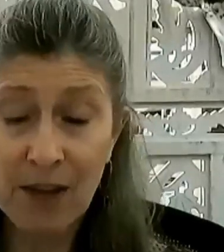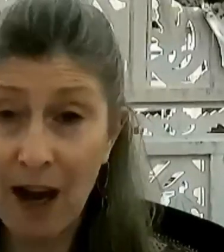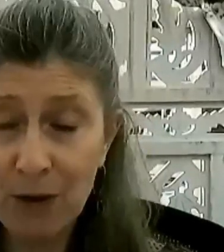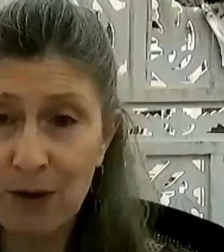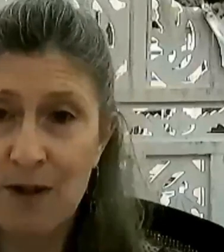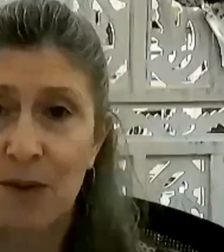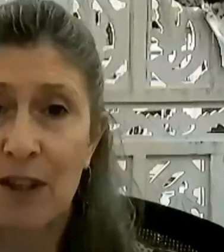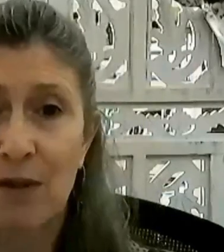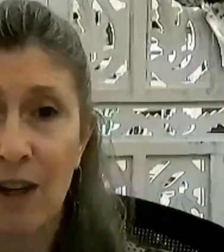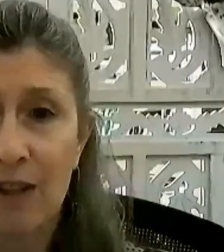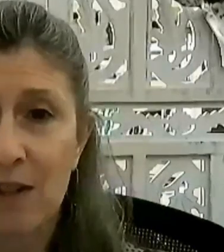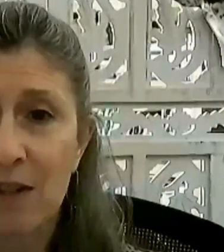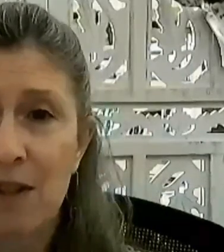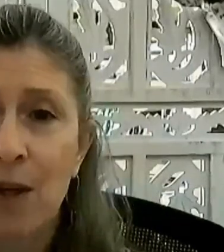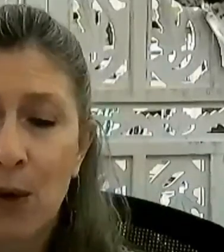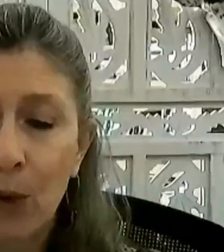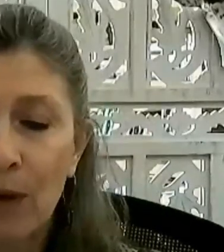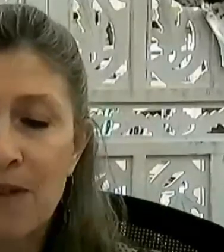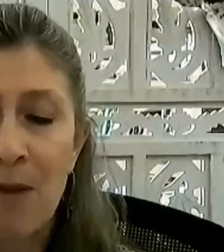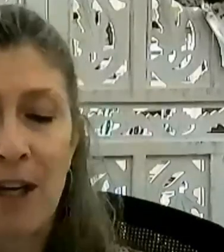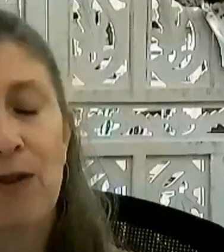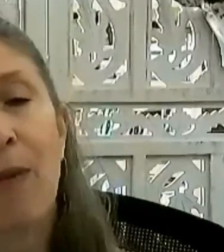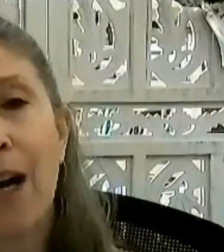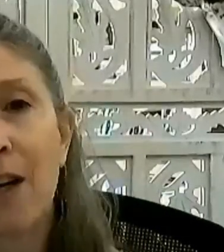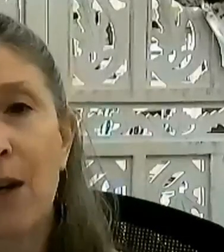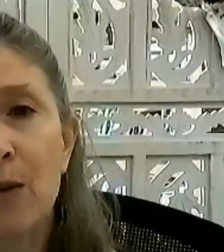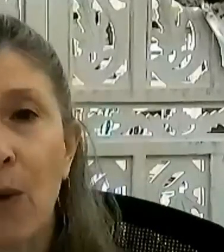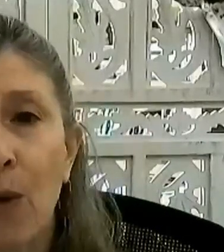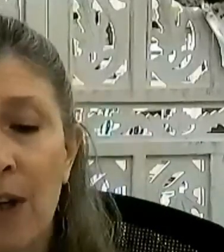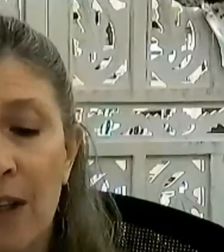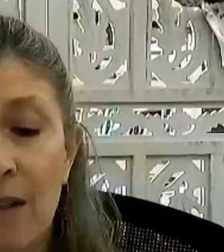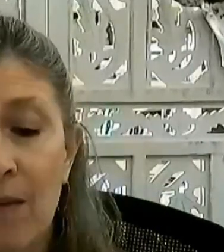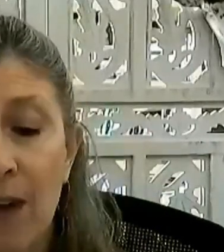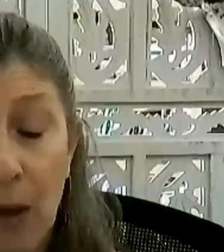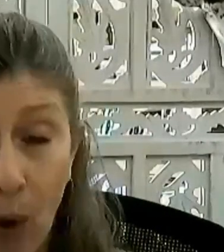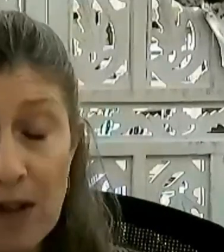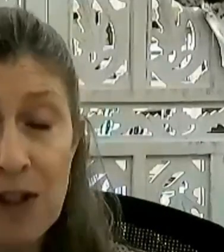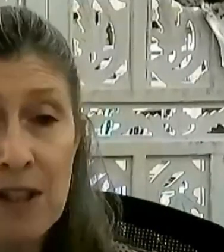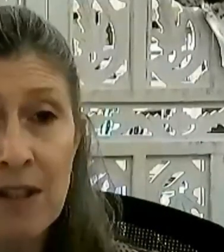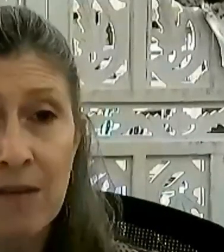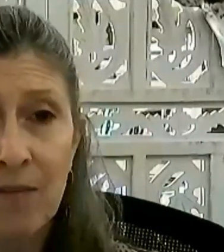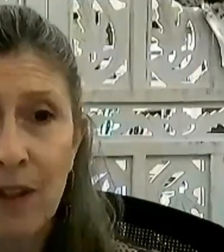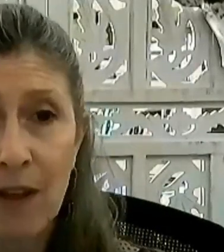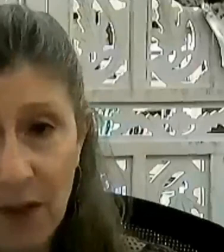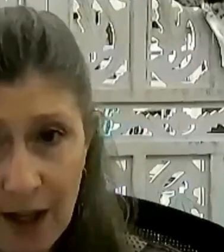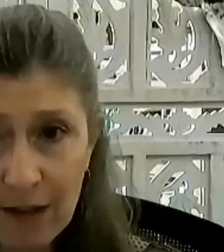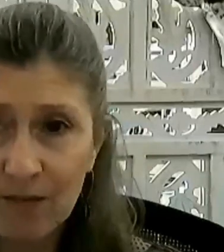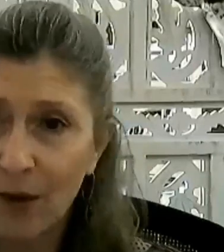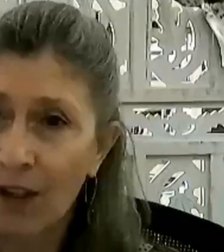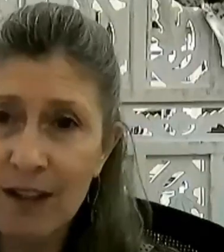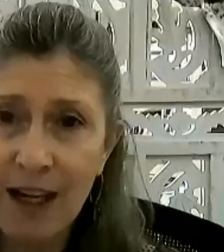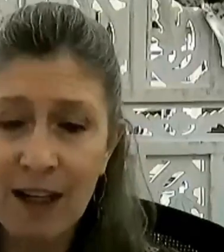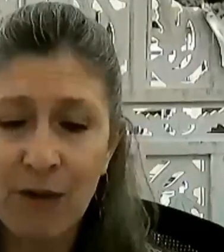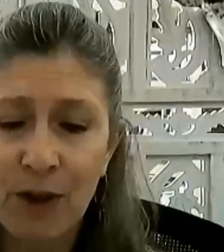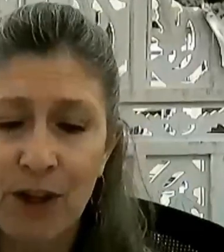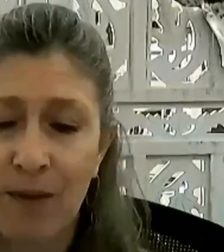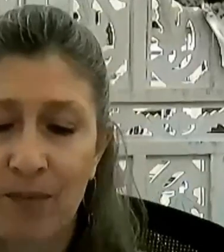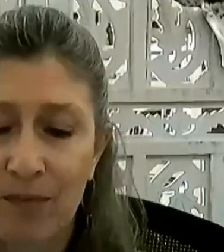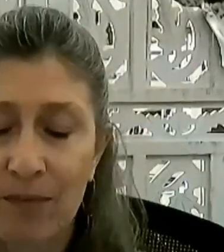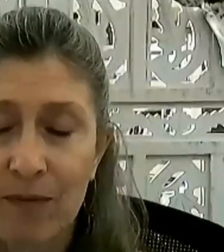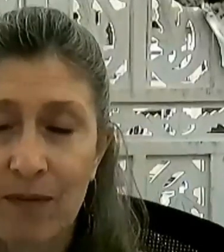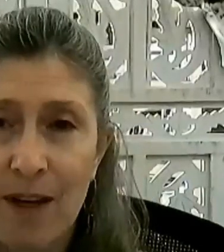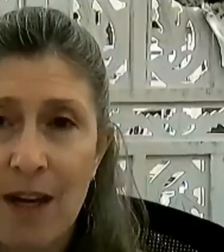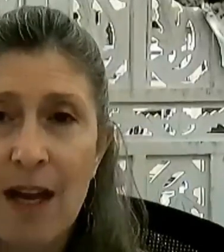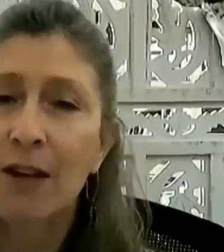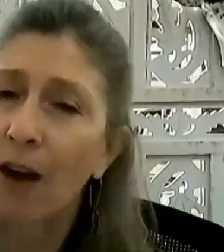years later, after those reintroductions, wolves made it from Idaho to Oregon and Washington, and then on to